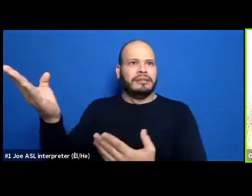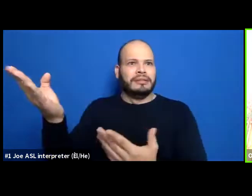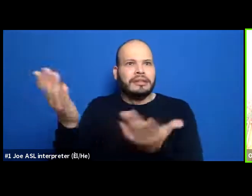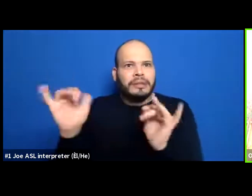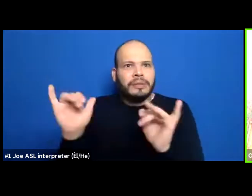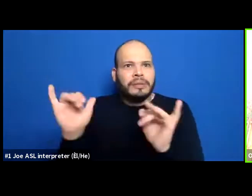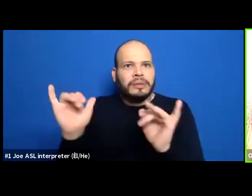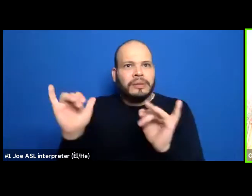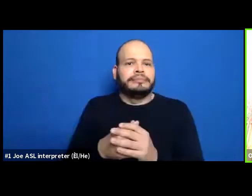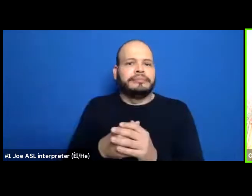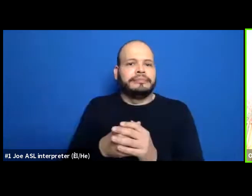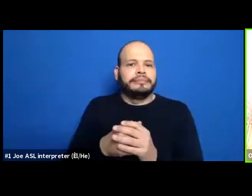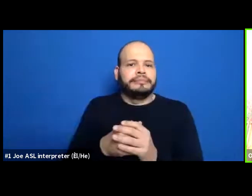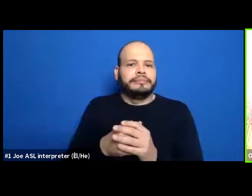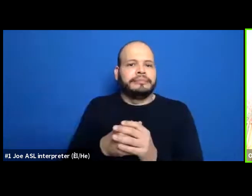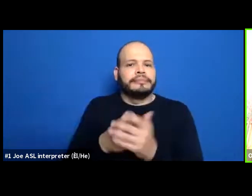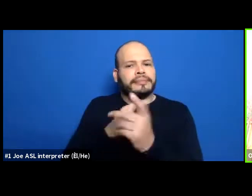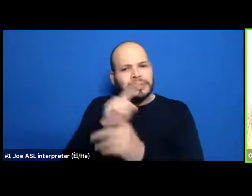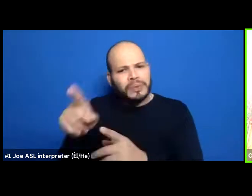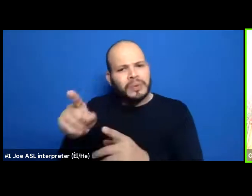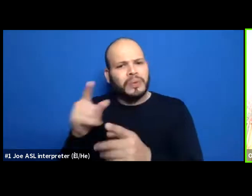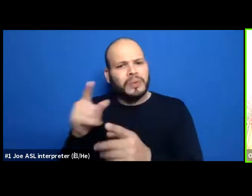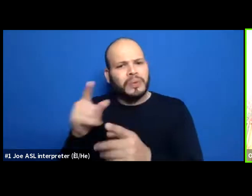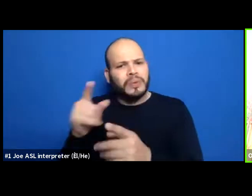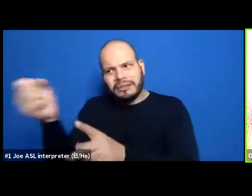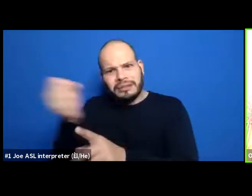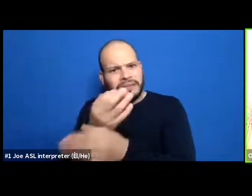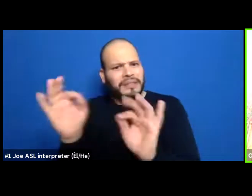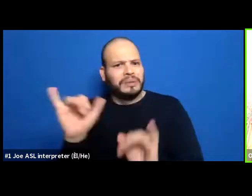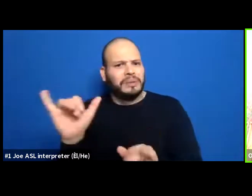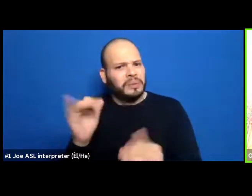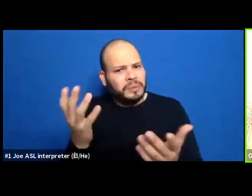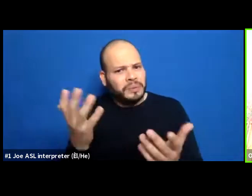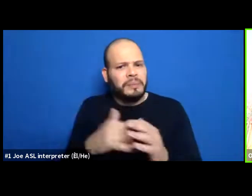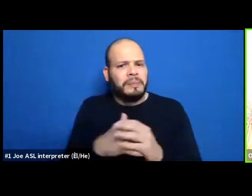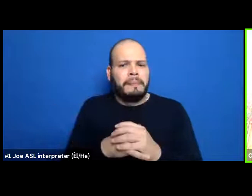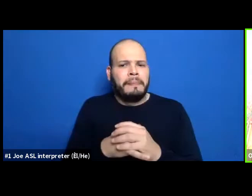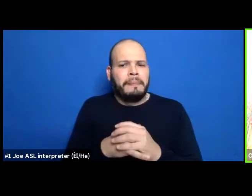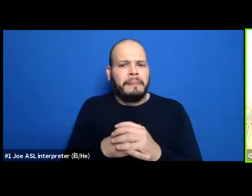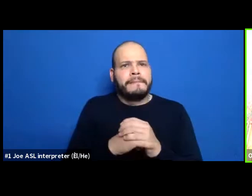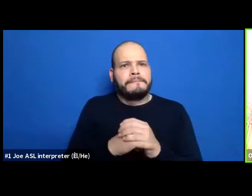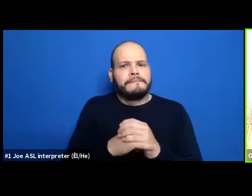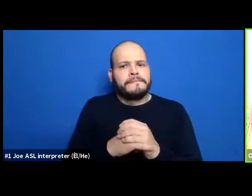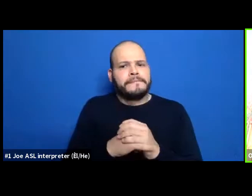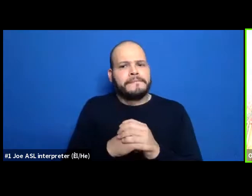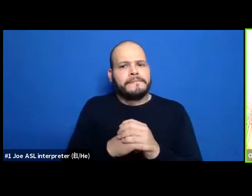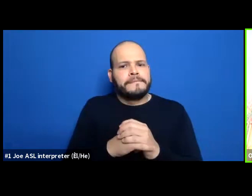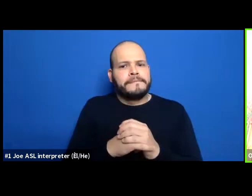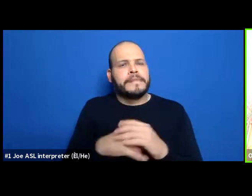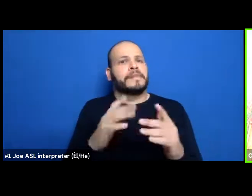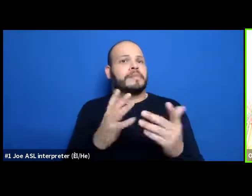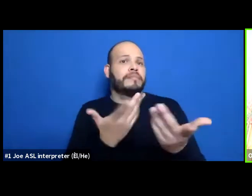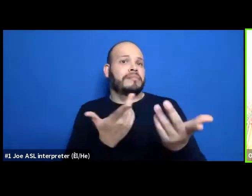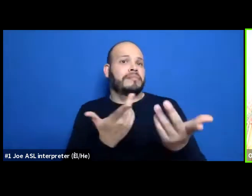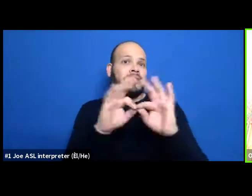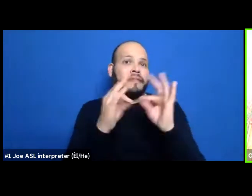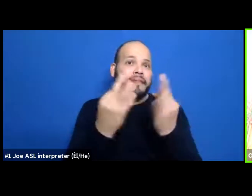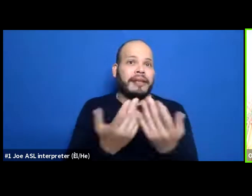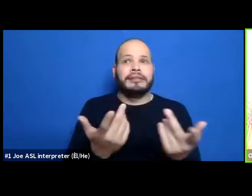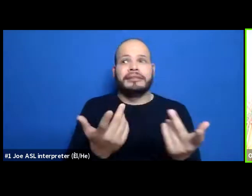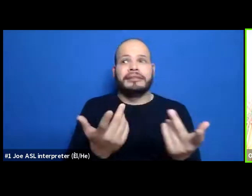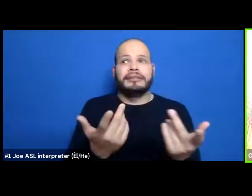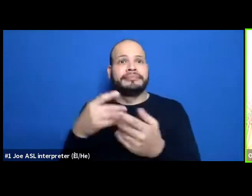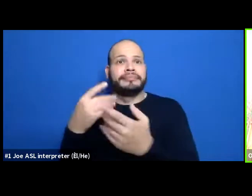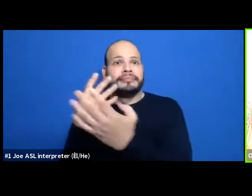things can be extremely overwhelming and totalizing. And so we need to explore those, but what we also need to explore is the